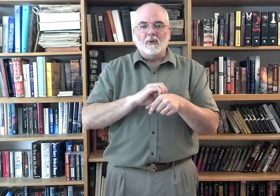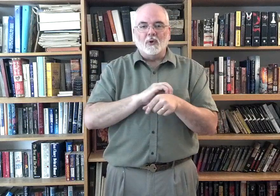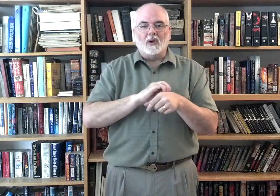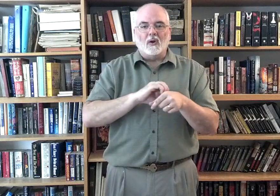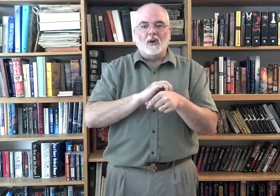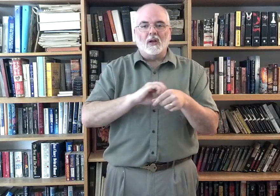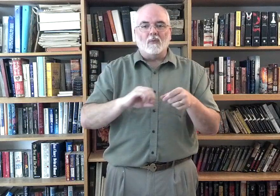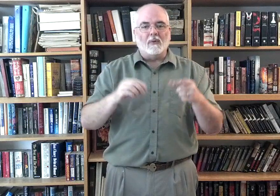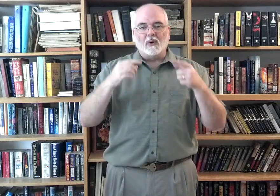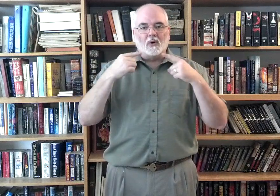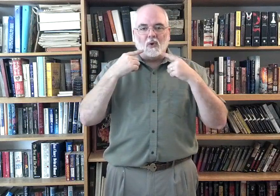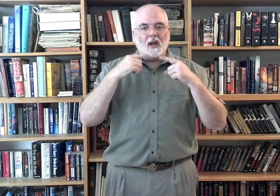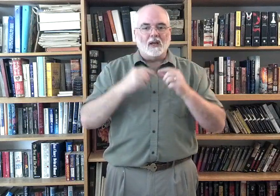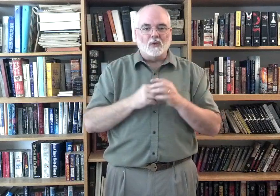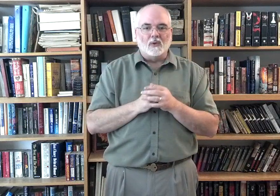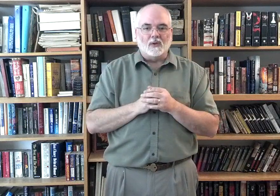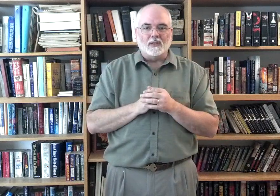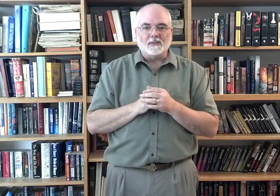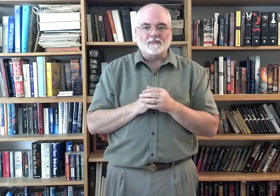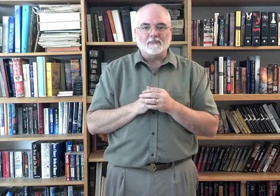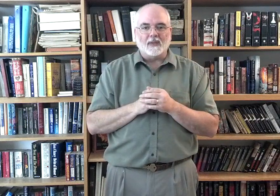doing earlier when we were crying in the wilderness. Okay?